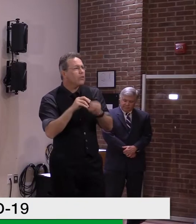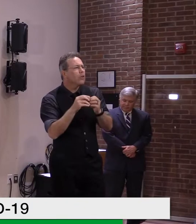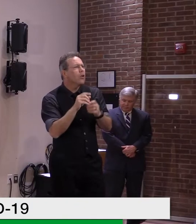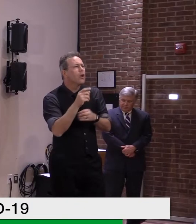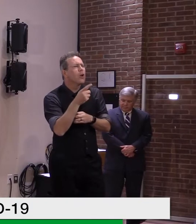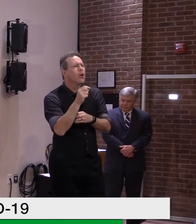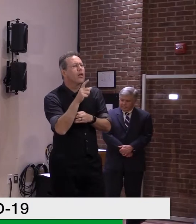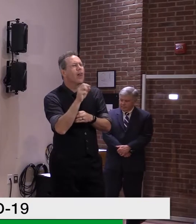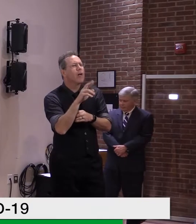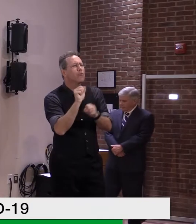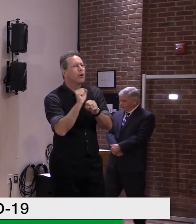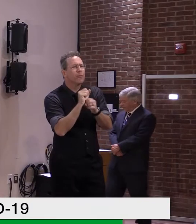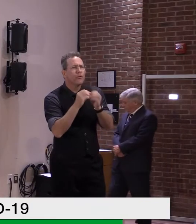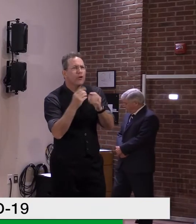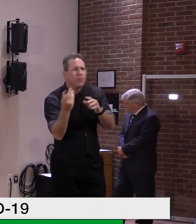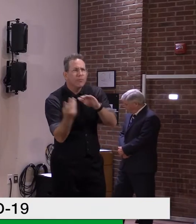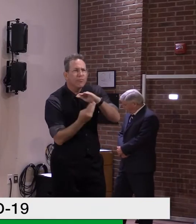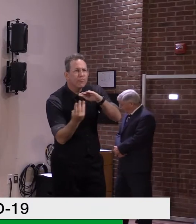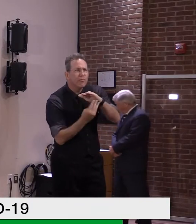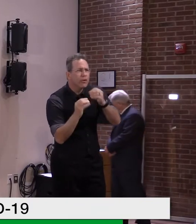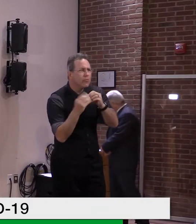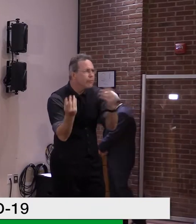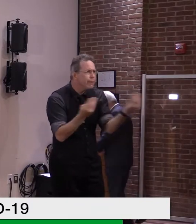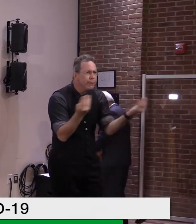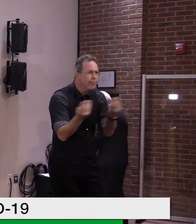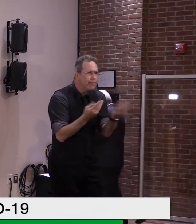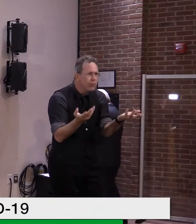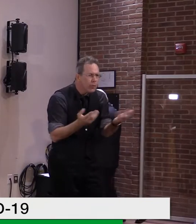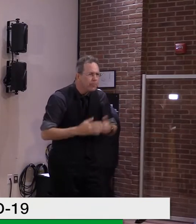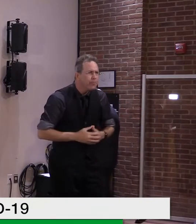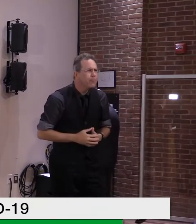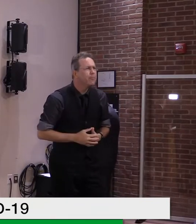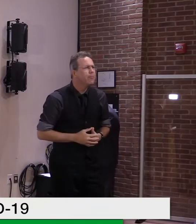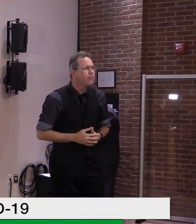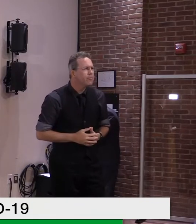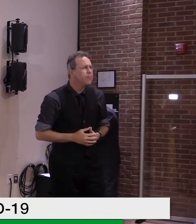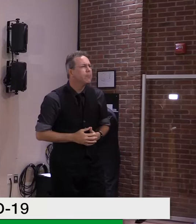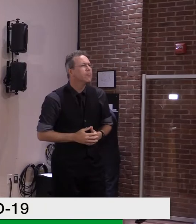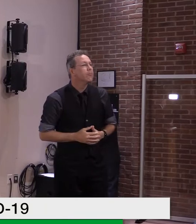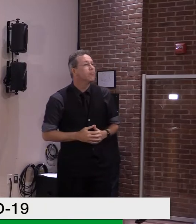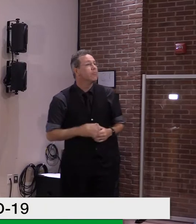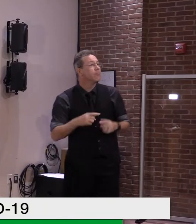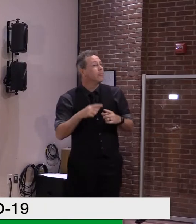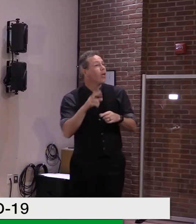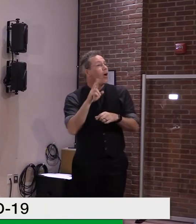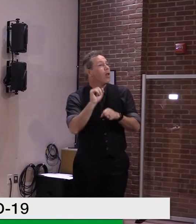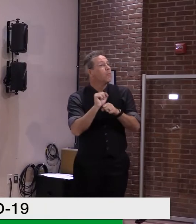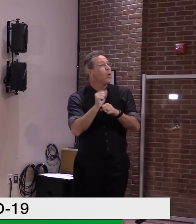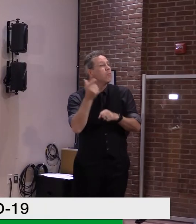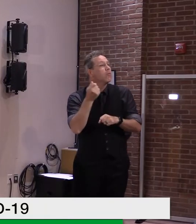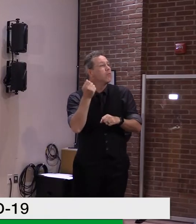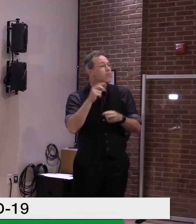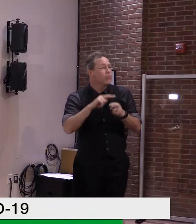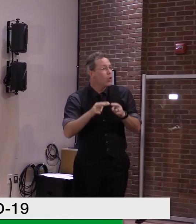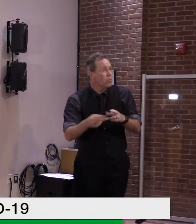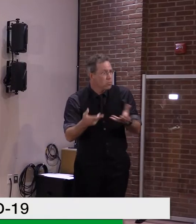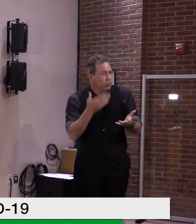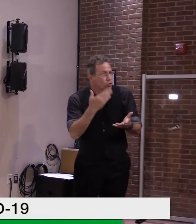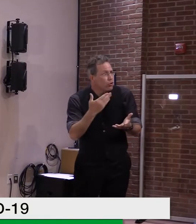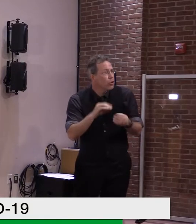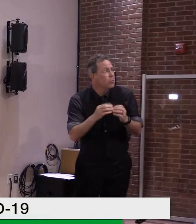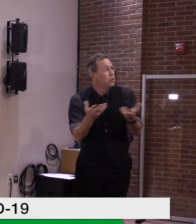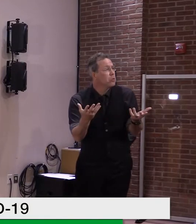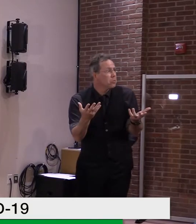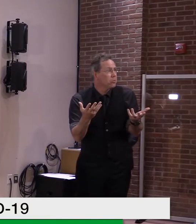the number of people with on unemployment, so that's good news, but we have a ways to go.